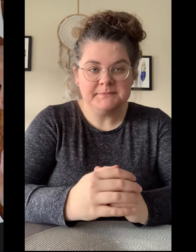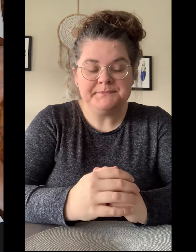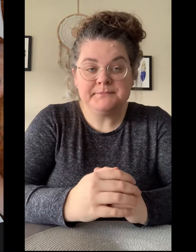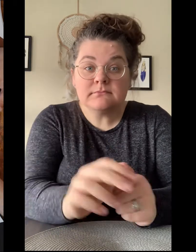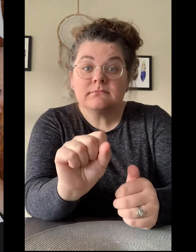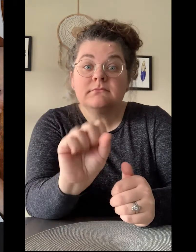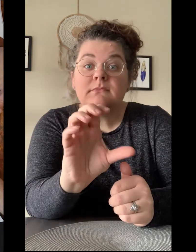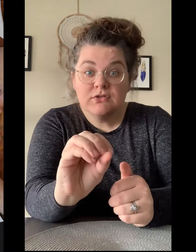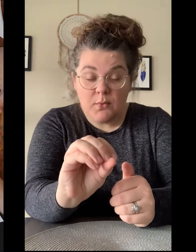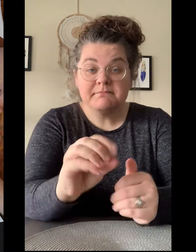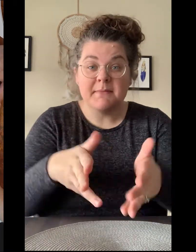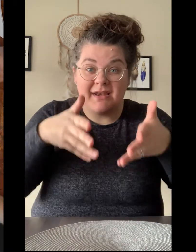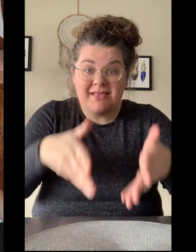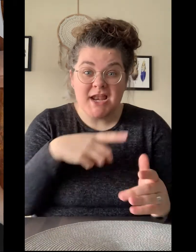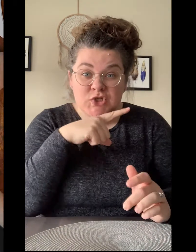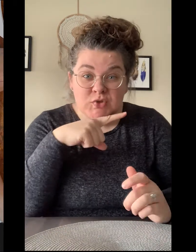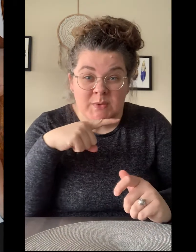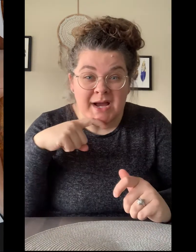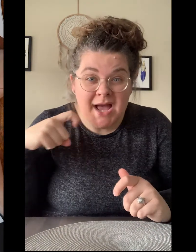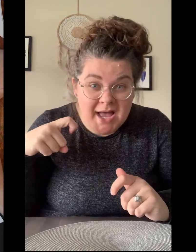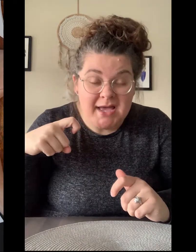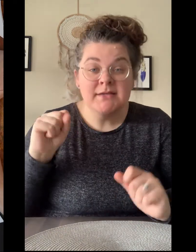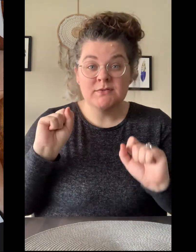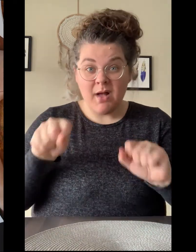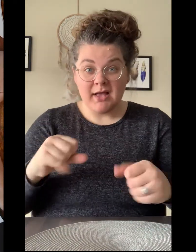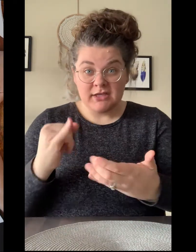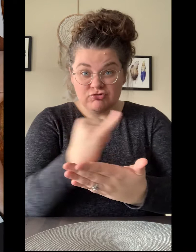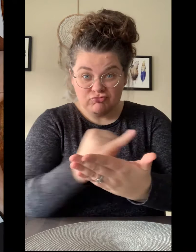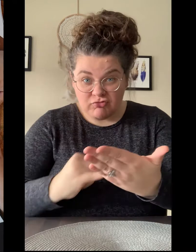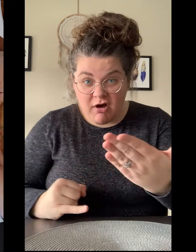All right, so I'm going to let that dry so that I can draw and color on it.